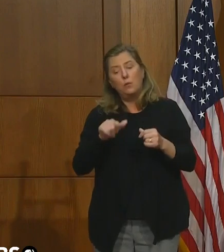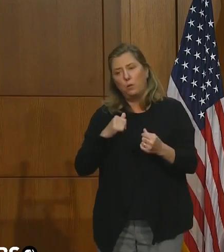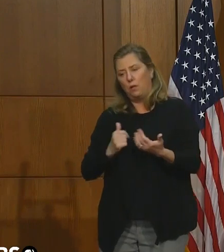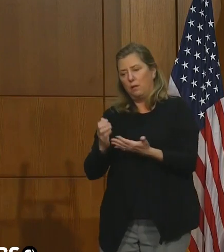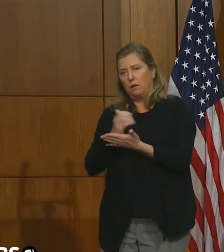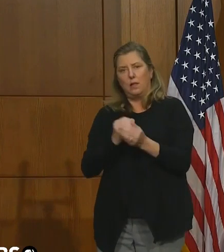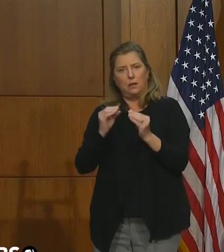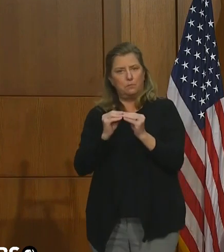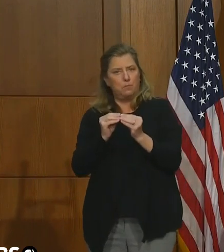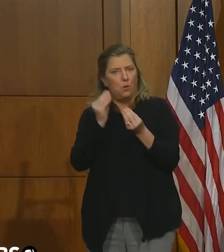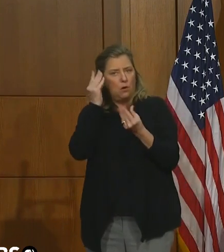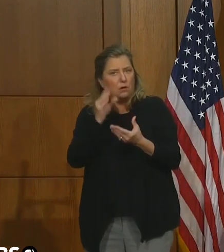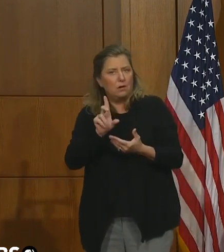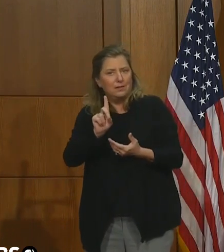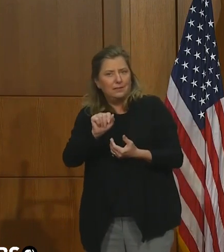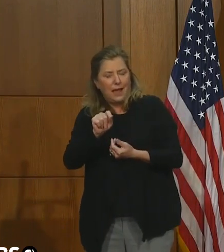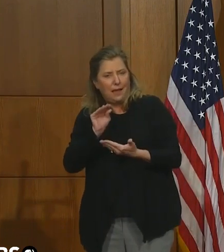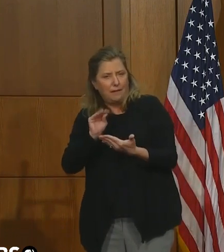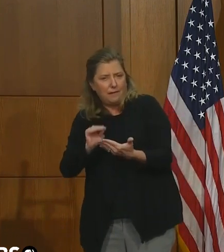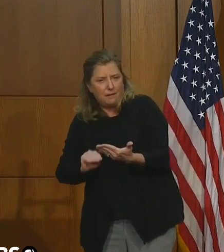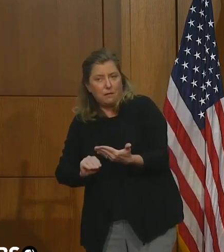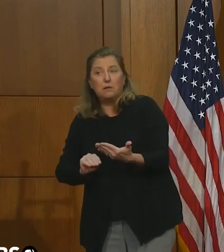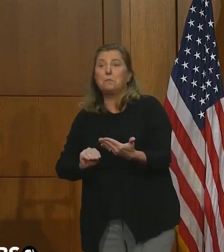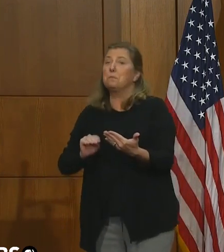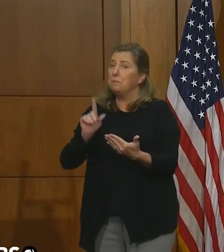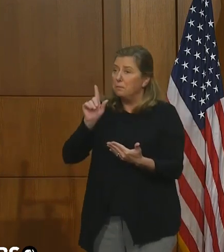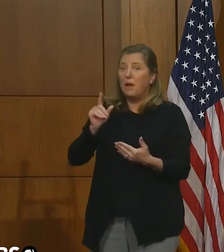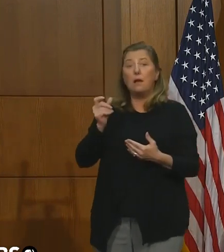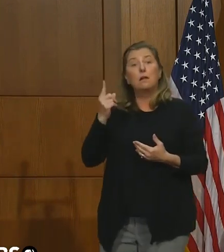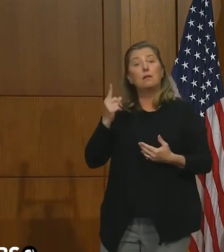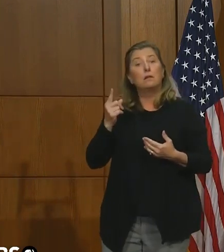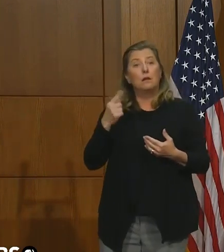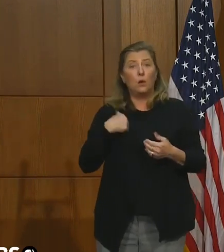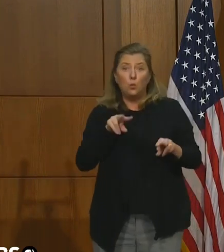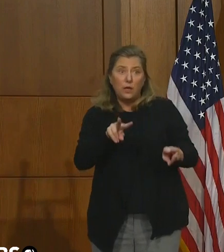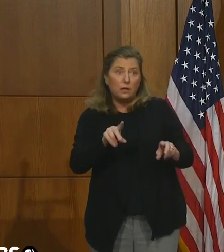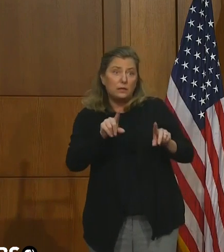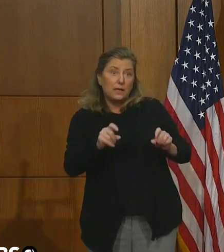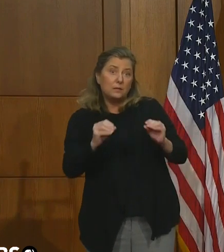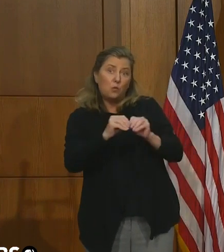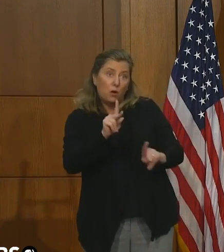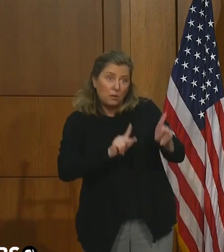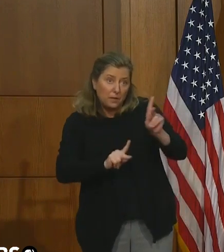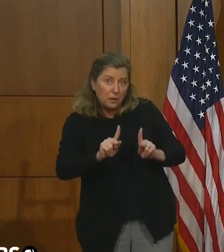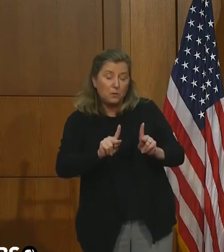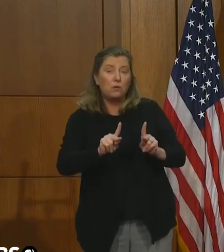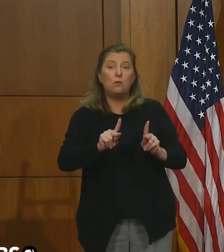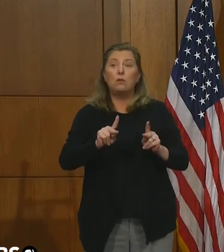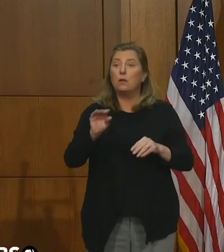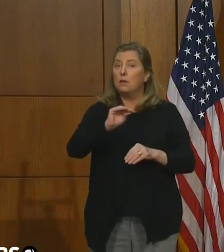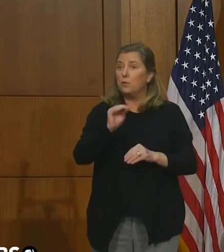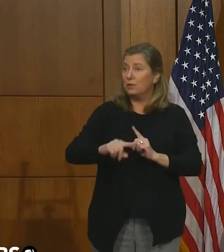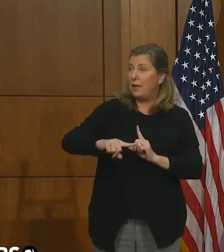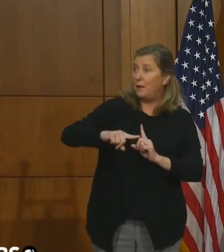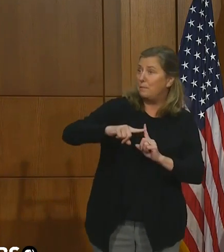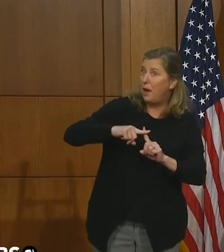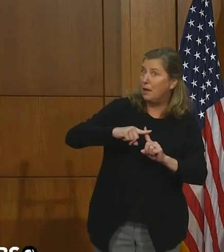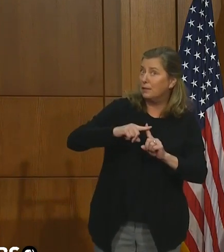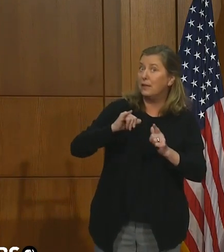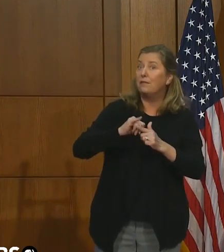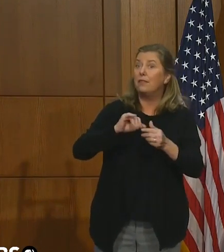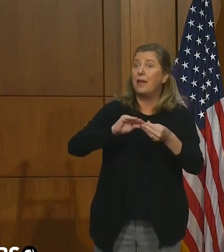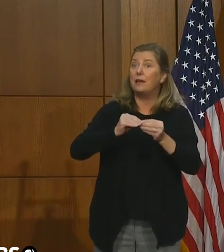data. But our trends are encouraging. We are testing more people, and the percent of positive tests continues to